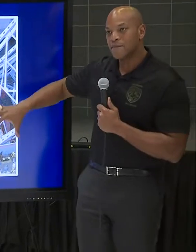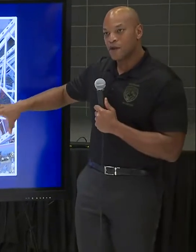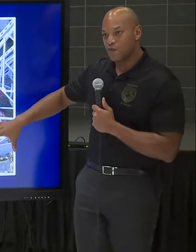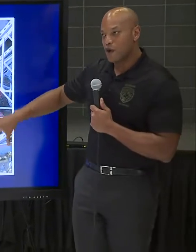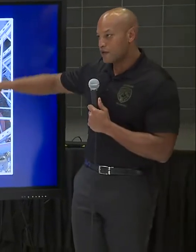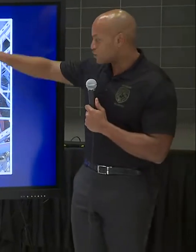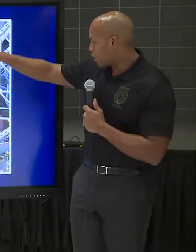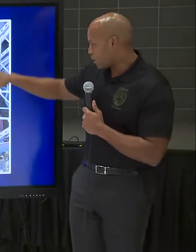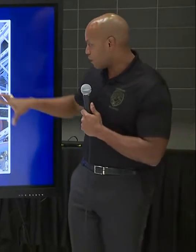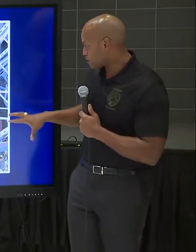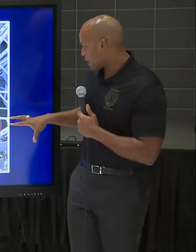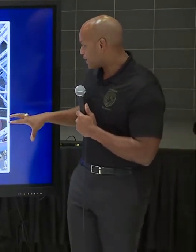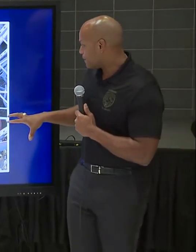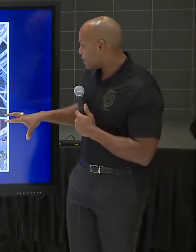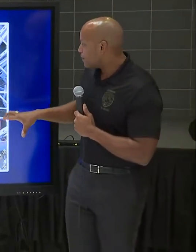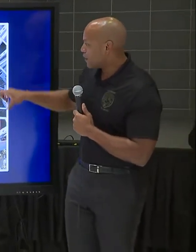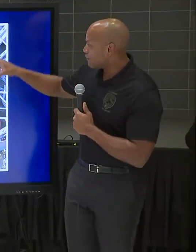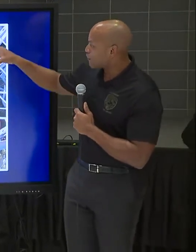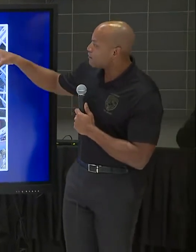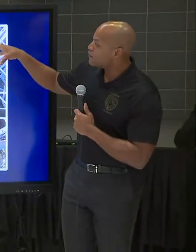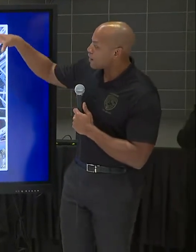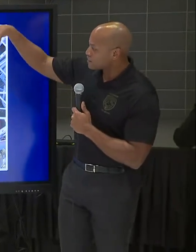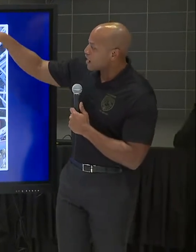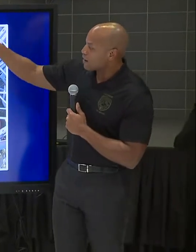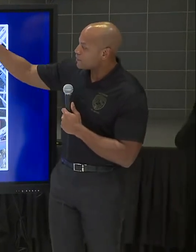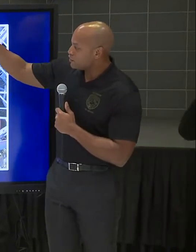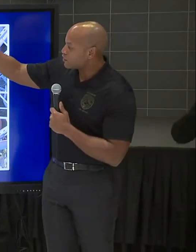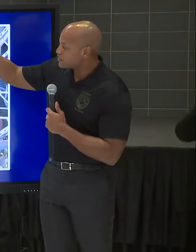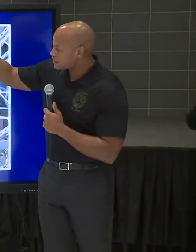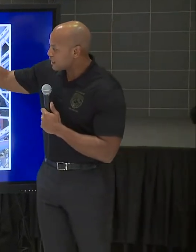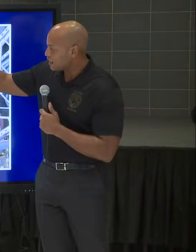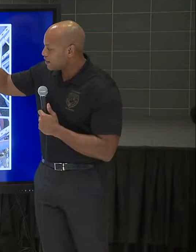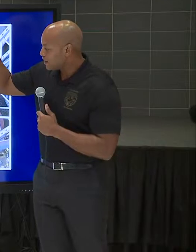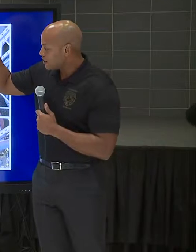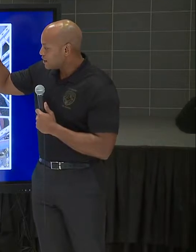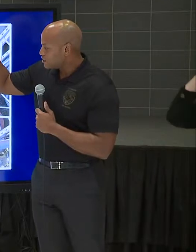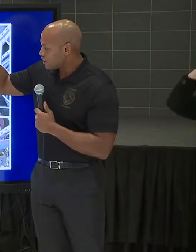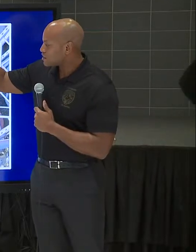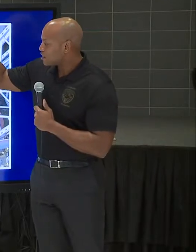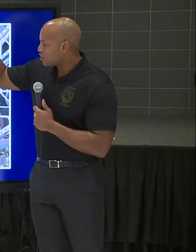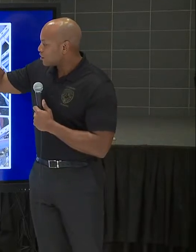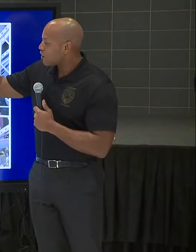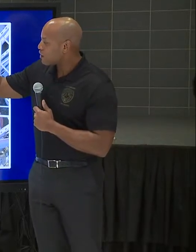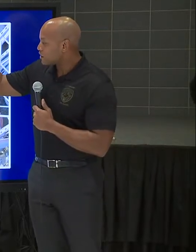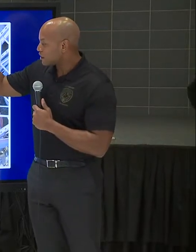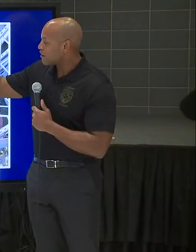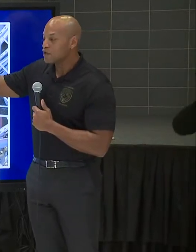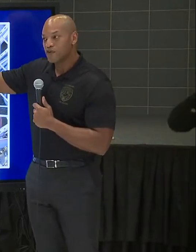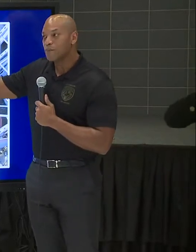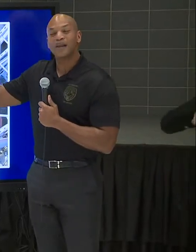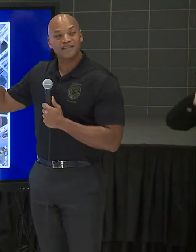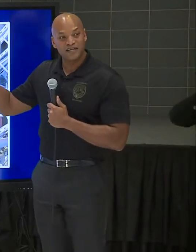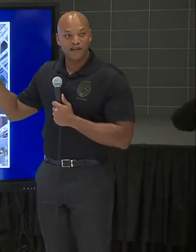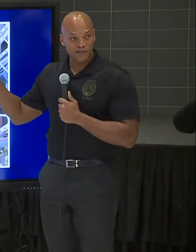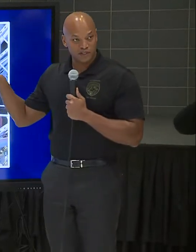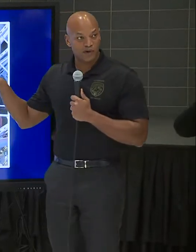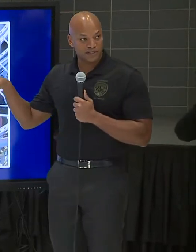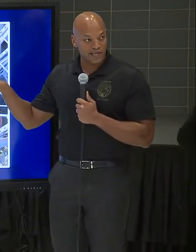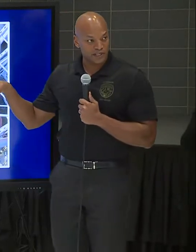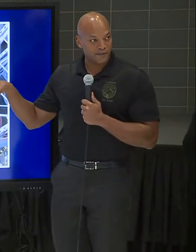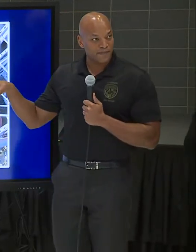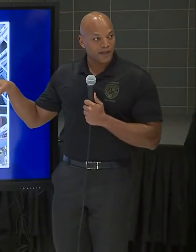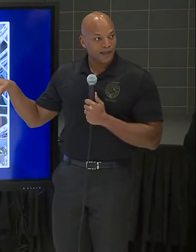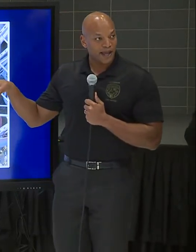context of where it is and what it all looks like. But from up top, you can see just the level of complexity of